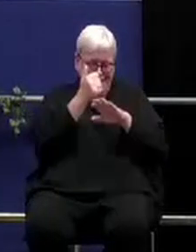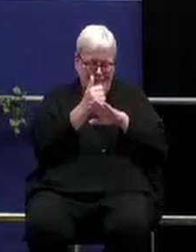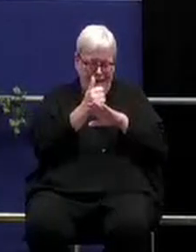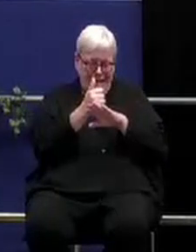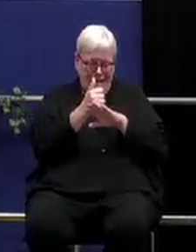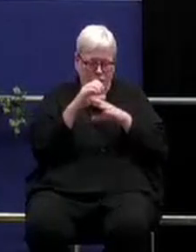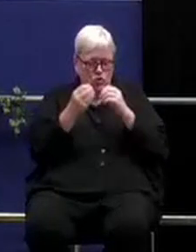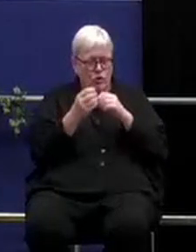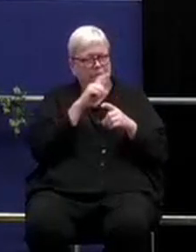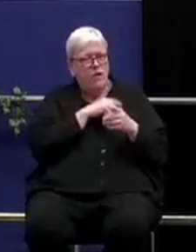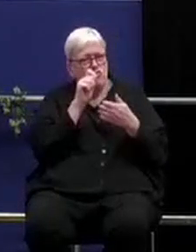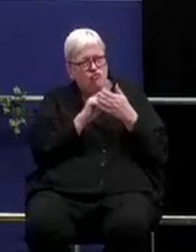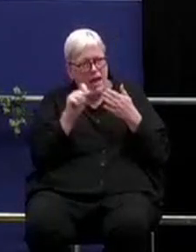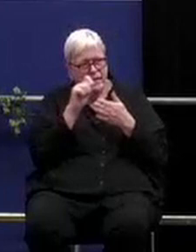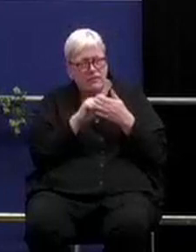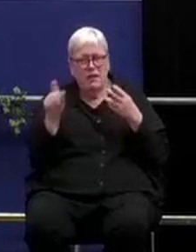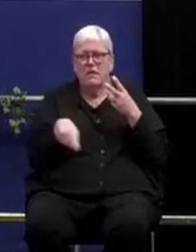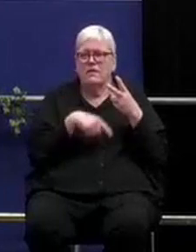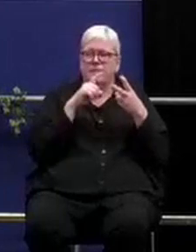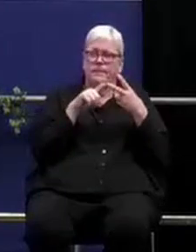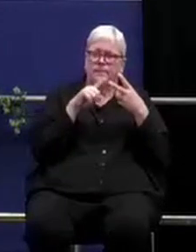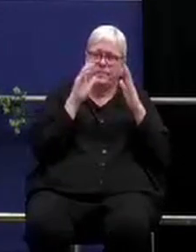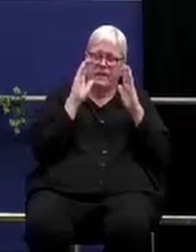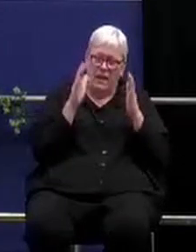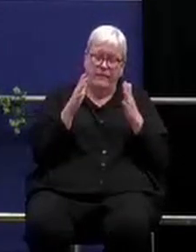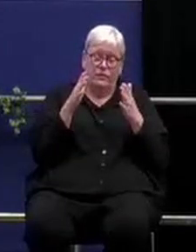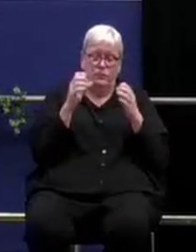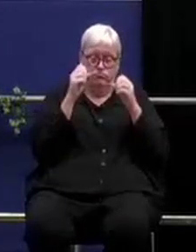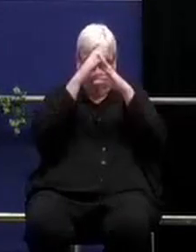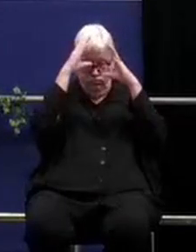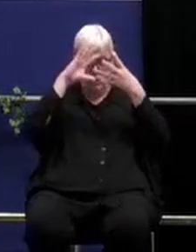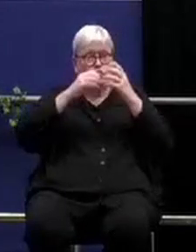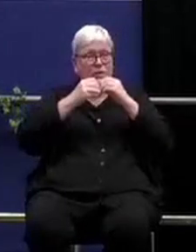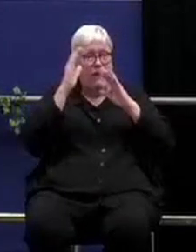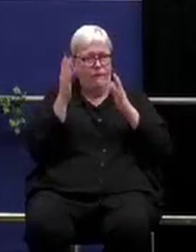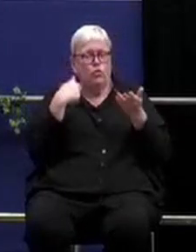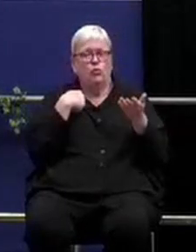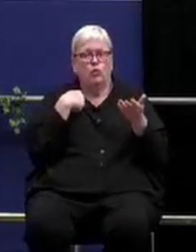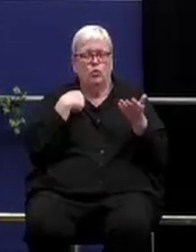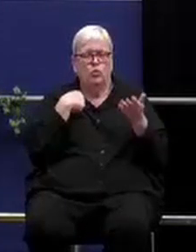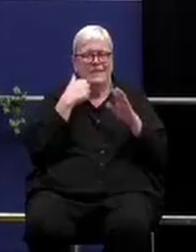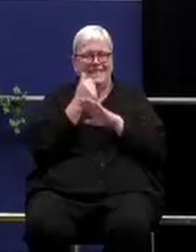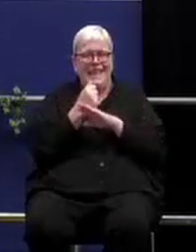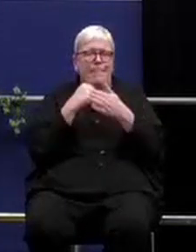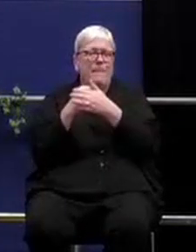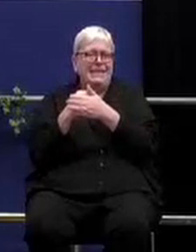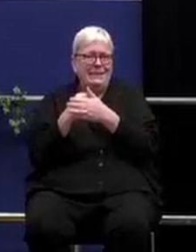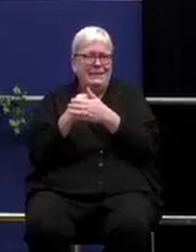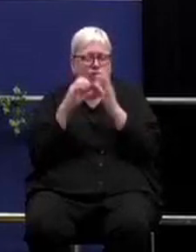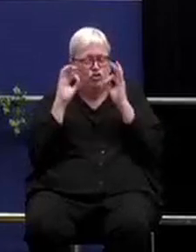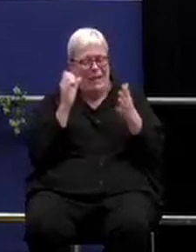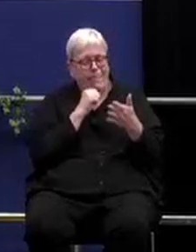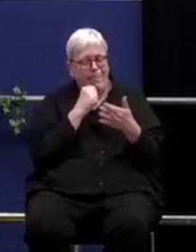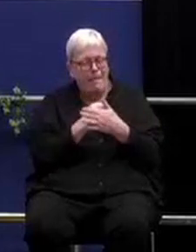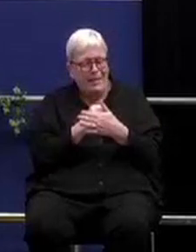I think, the necessity for a lot of creation and creativity, but also sets up a limitation, a strict limitation